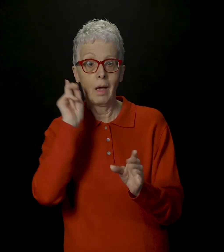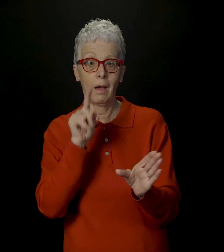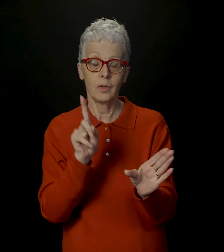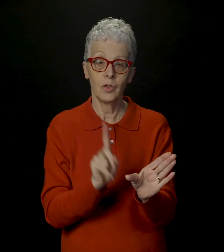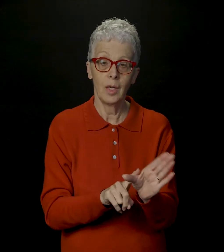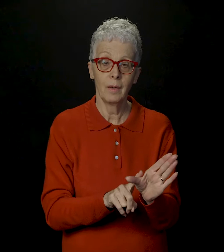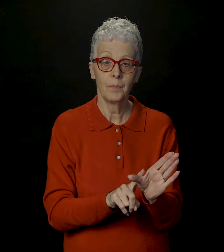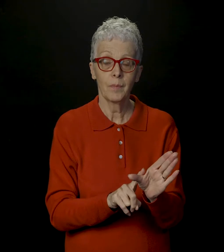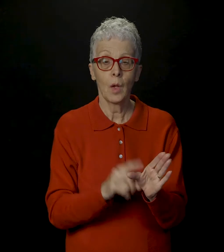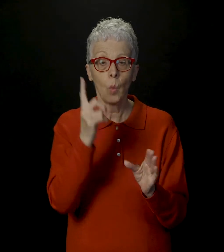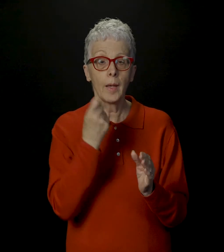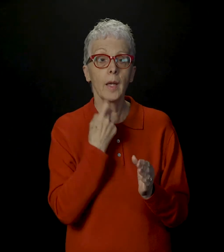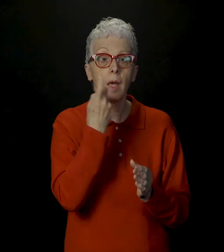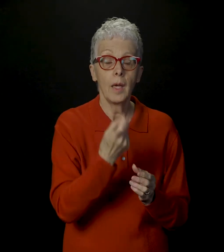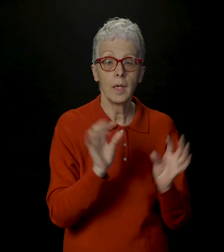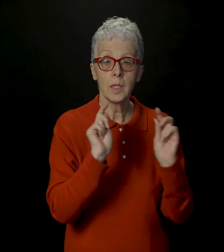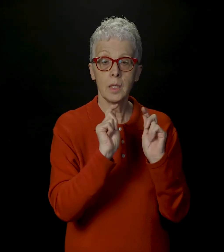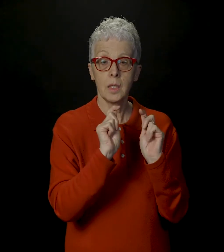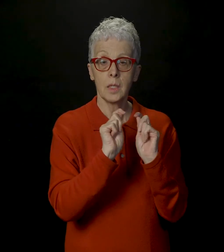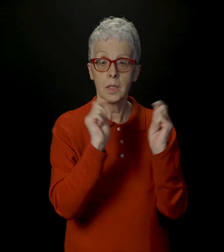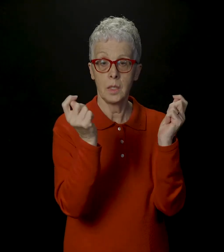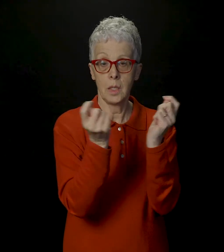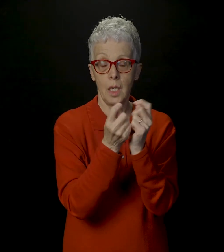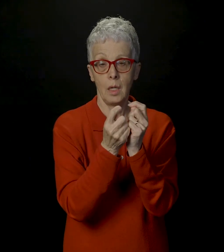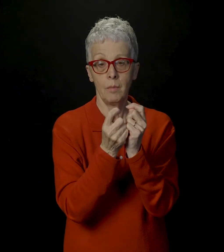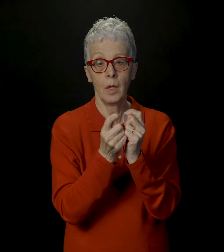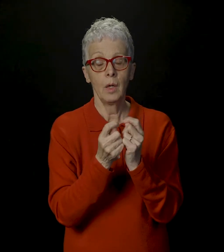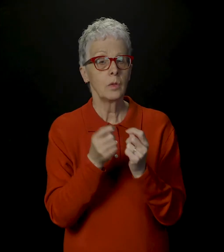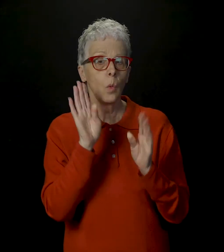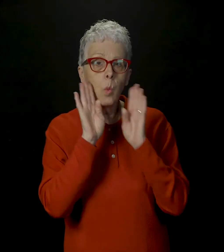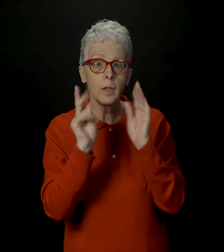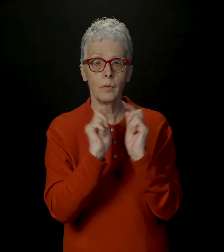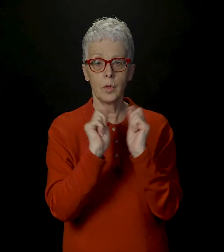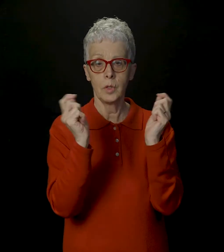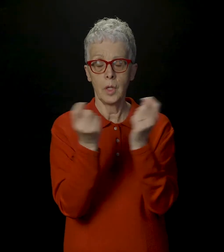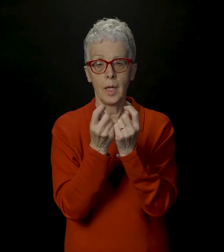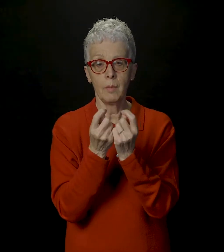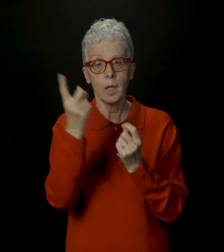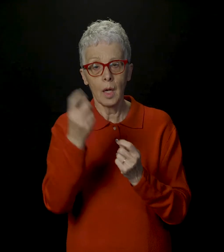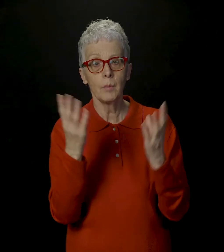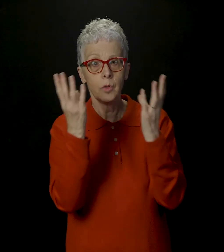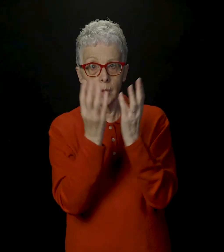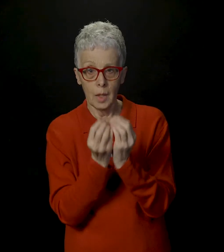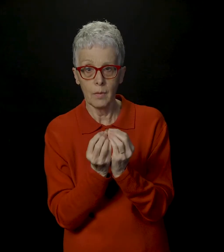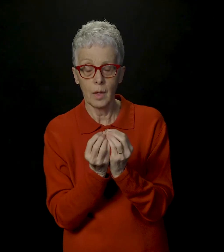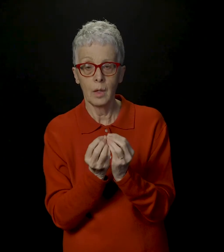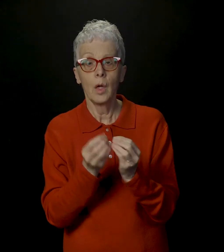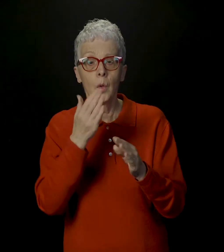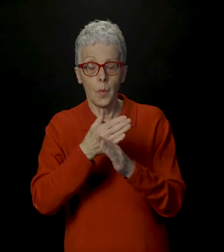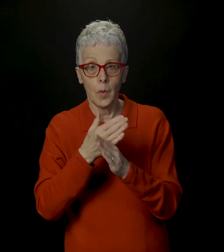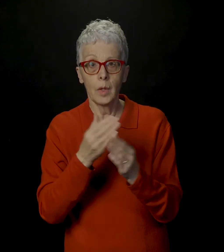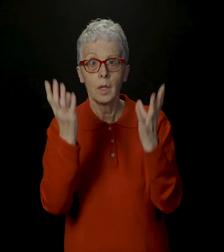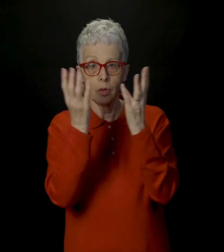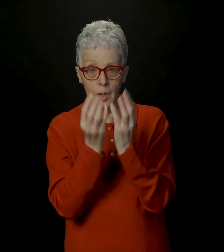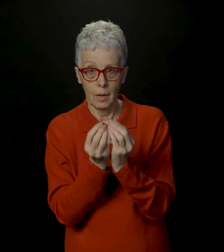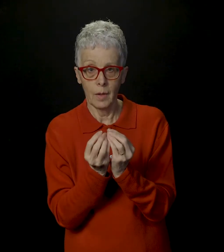last year But, yeah One Care as a team Like The incredible team We had around us We basically just rallied up And did what we needed to do To make sure